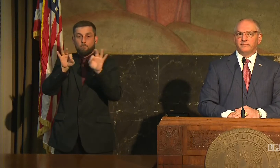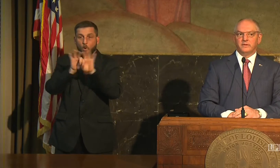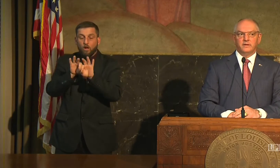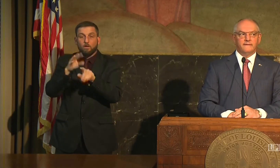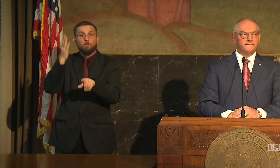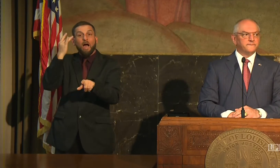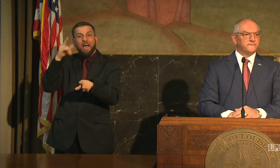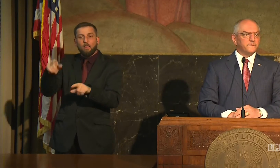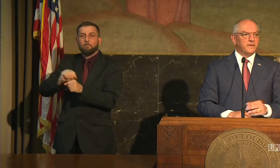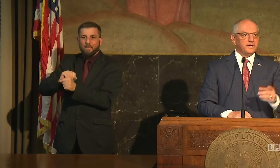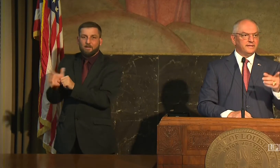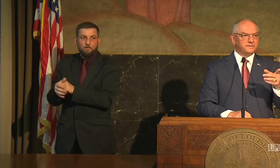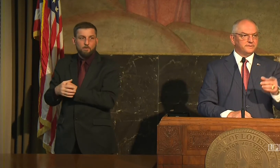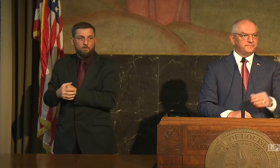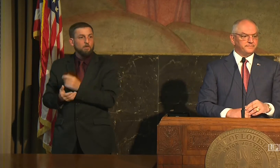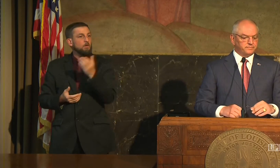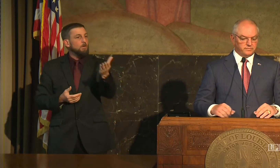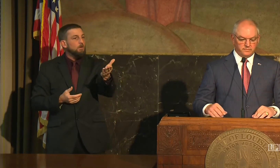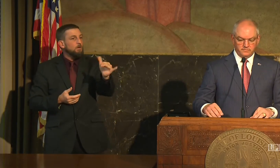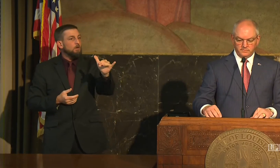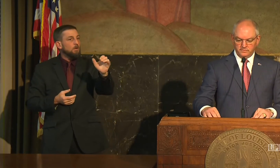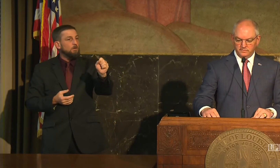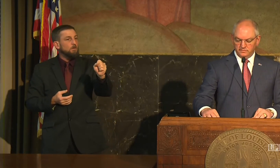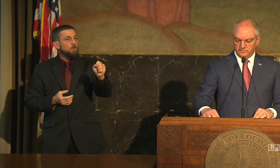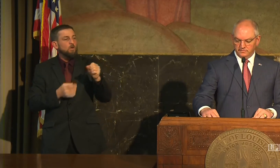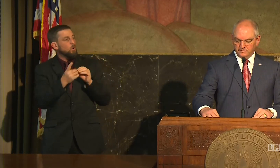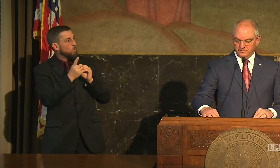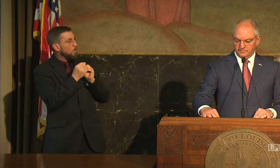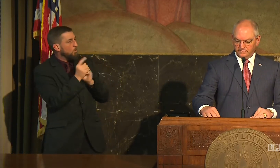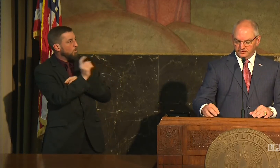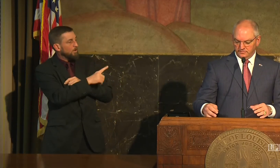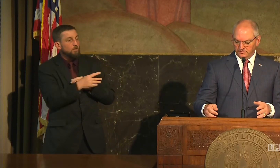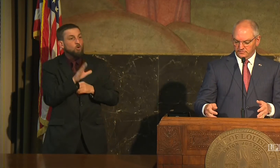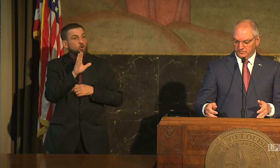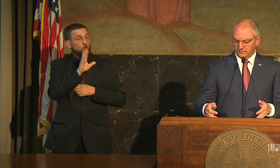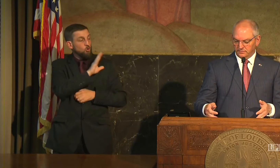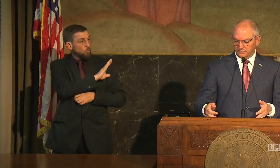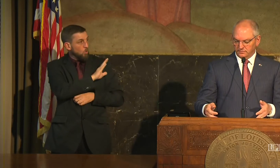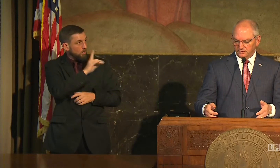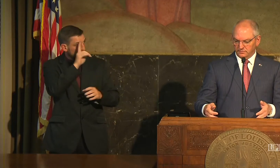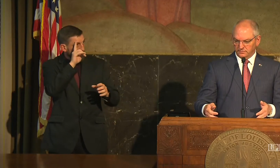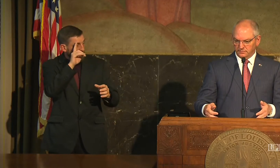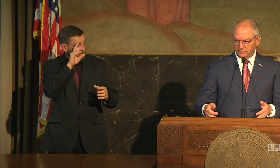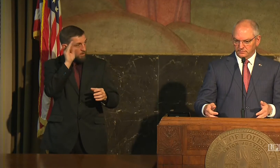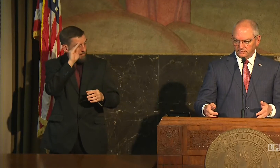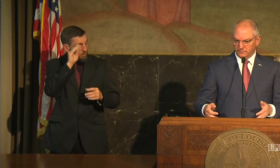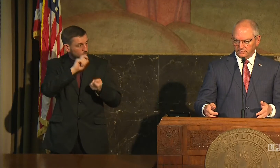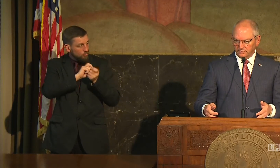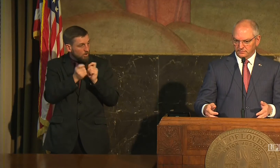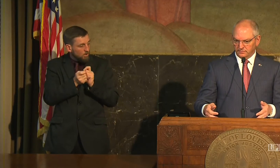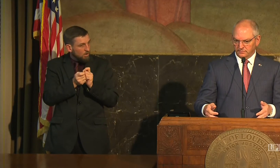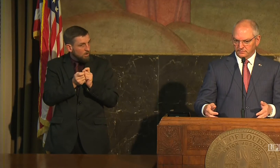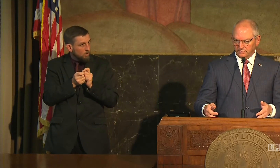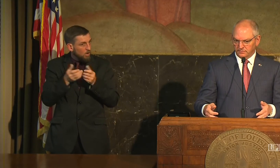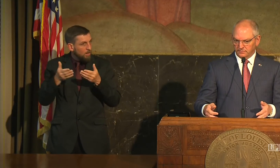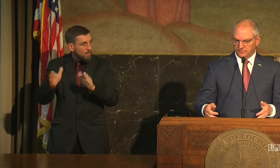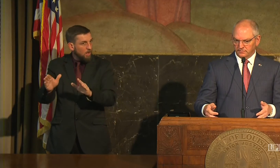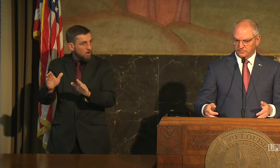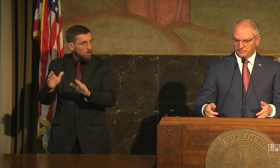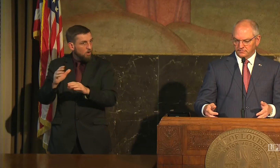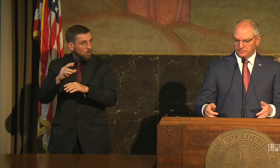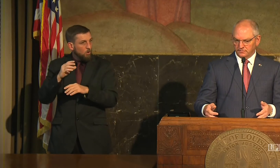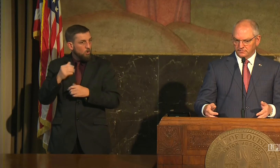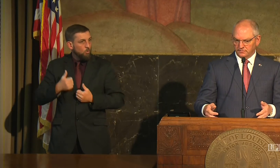however. Yes? One more question. Has your position changed any after a bill that will allow residents to